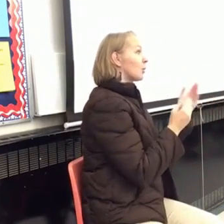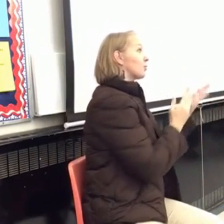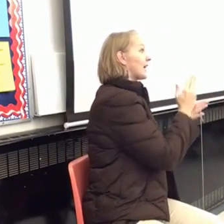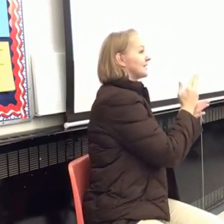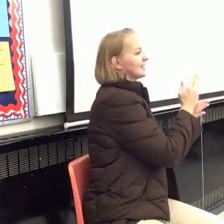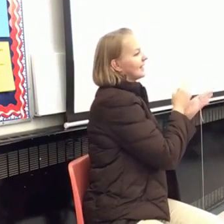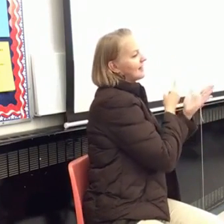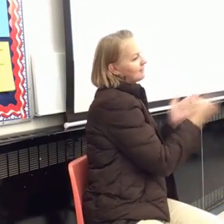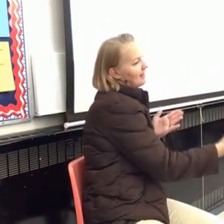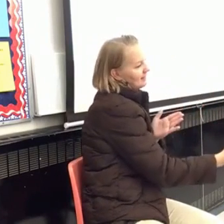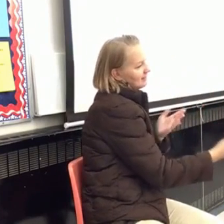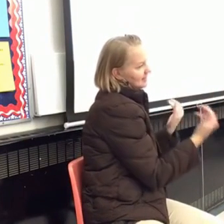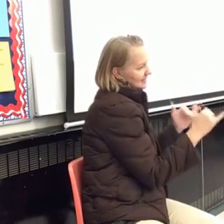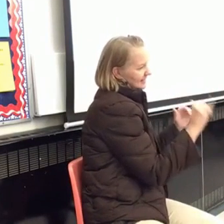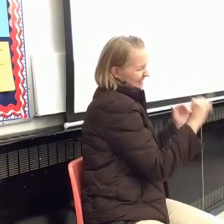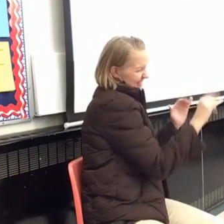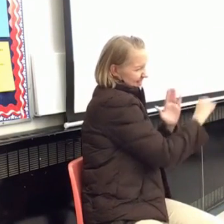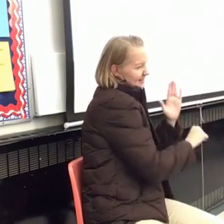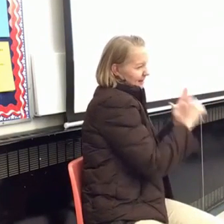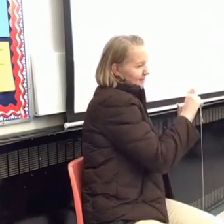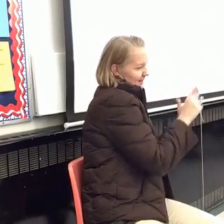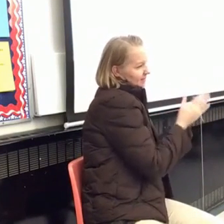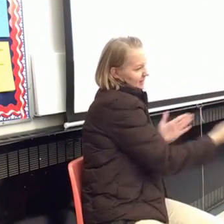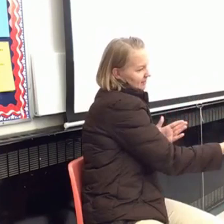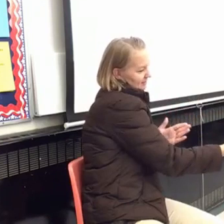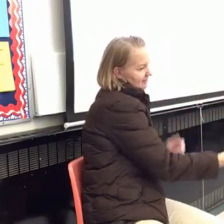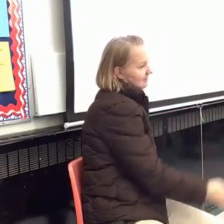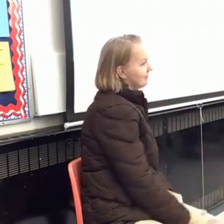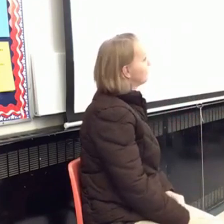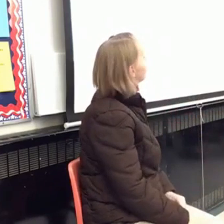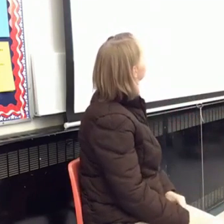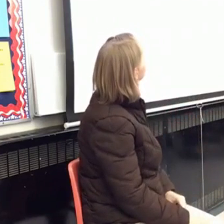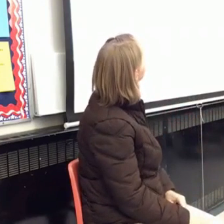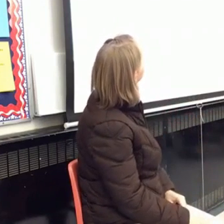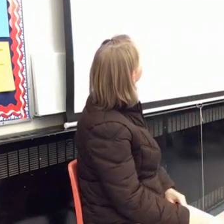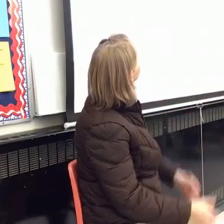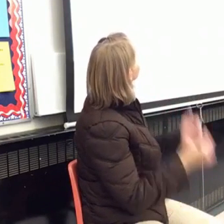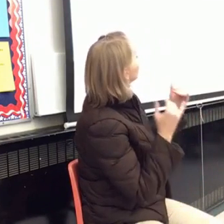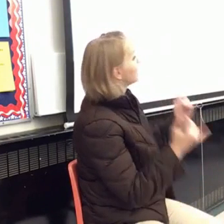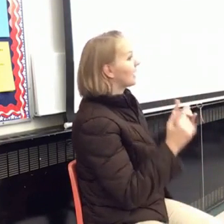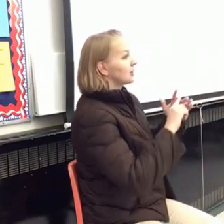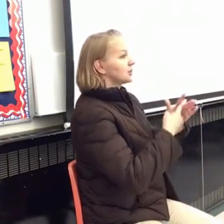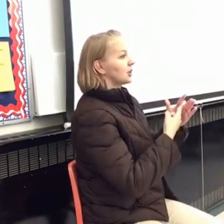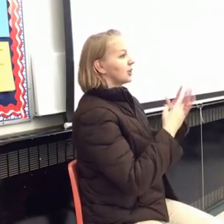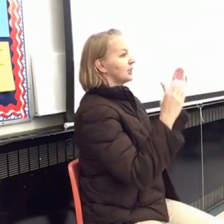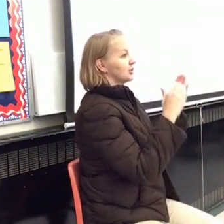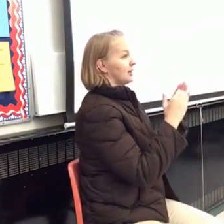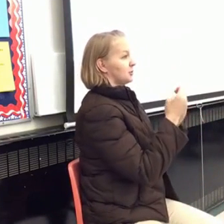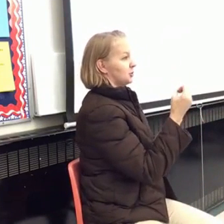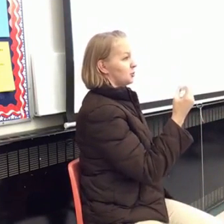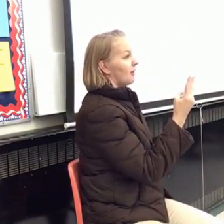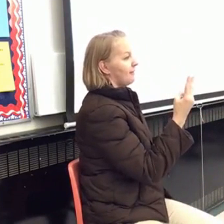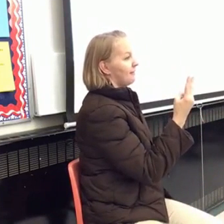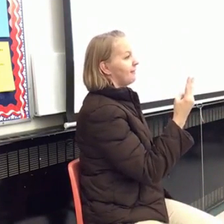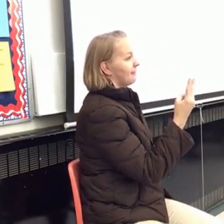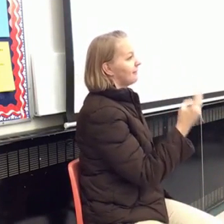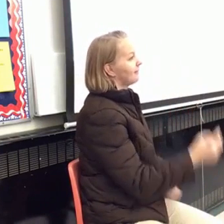did fail to do so during this time. Which brings us to starting into chapter